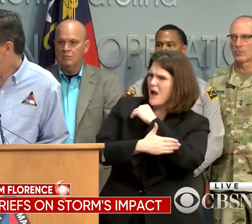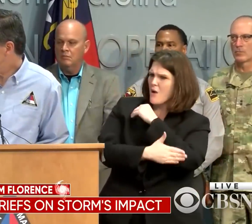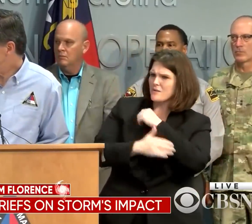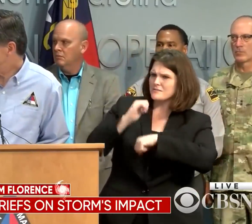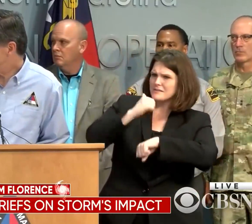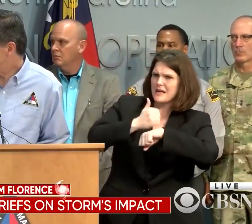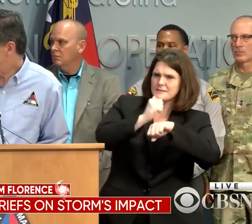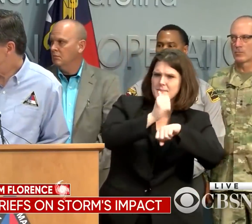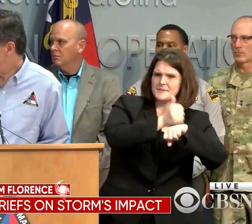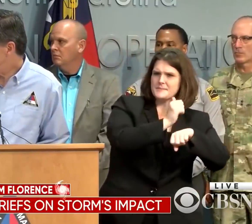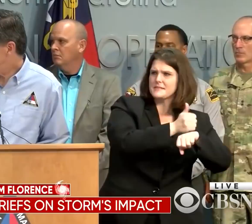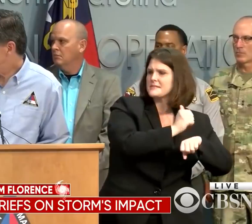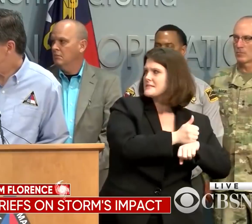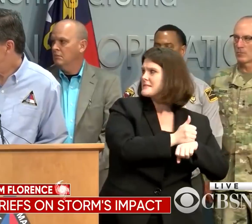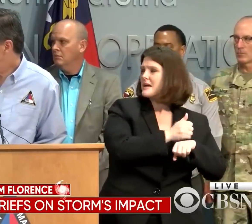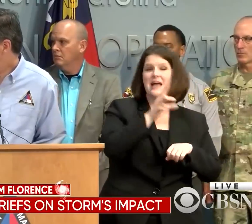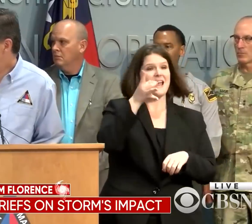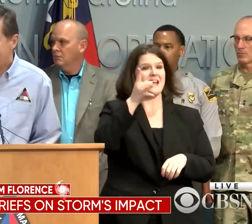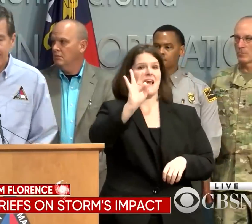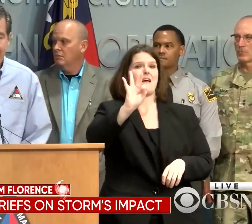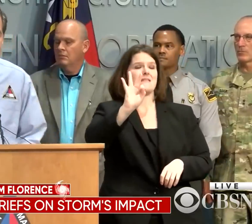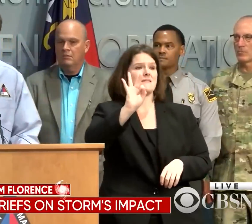up EOCs? 62?